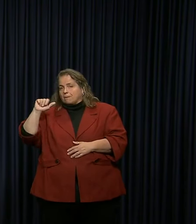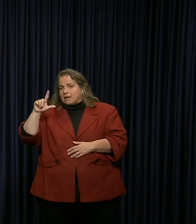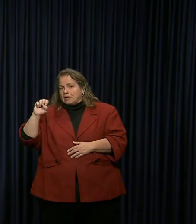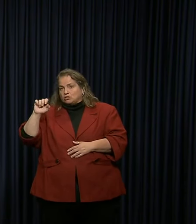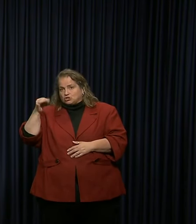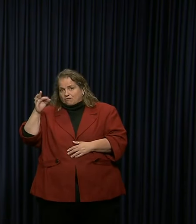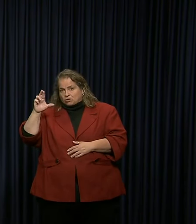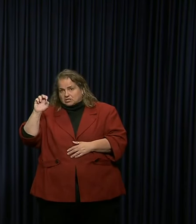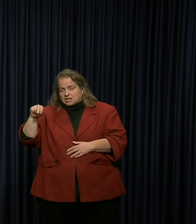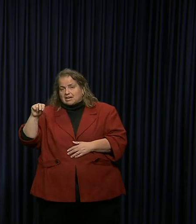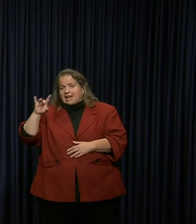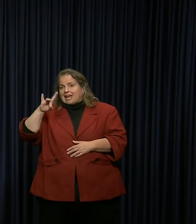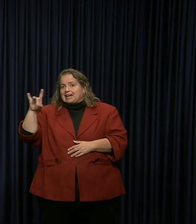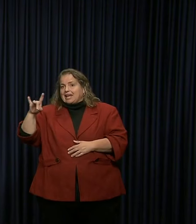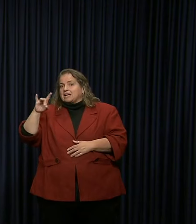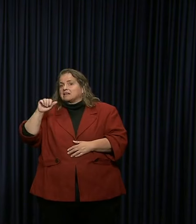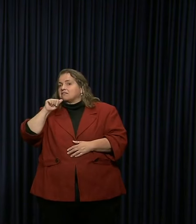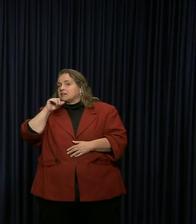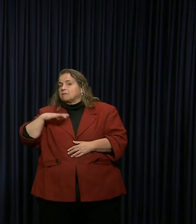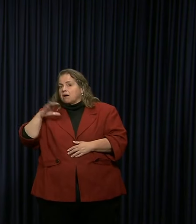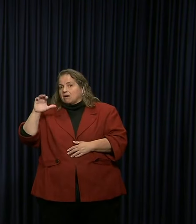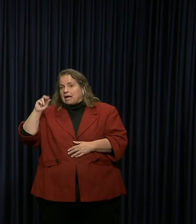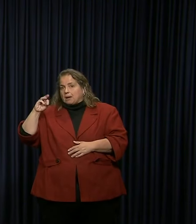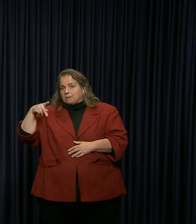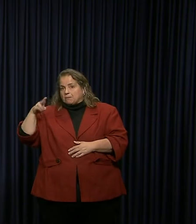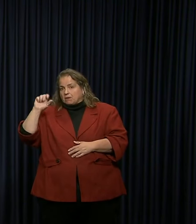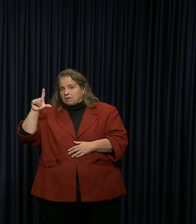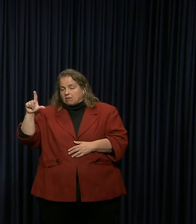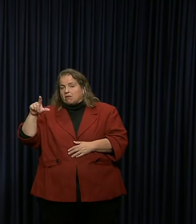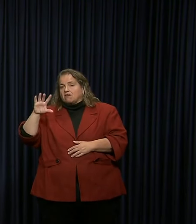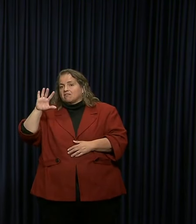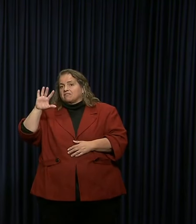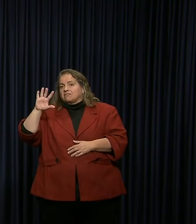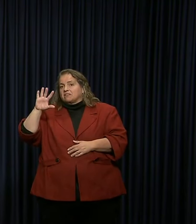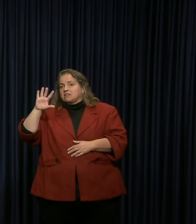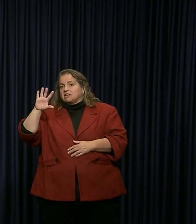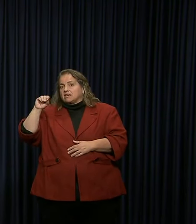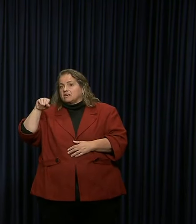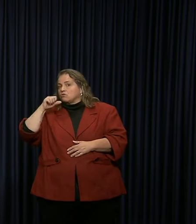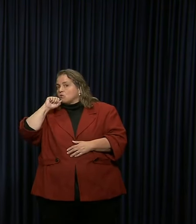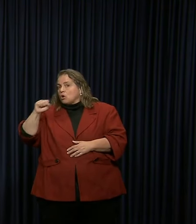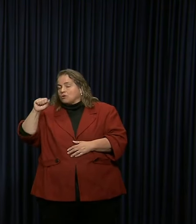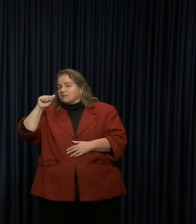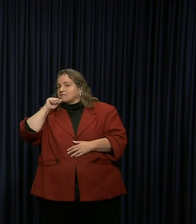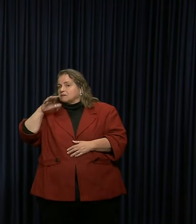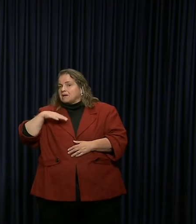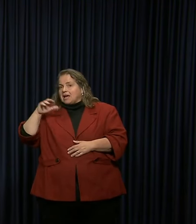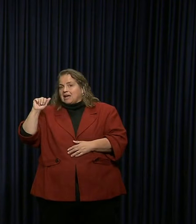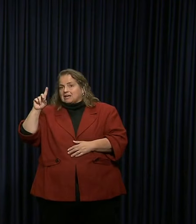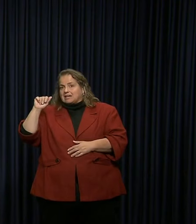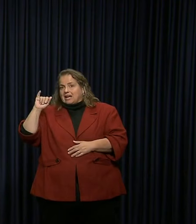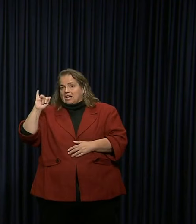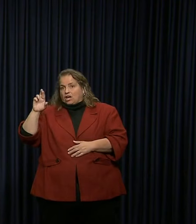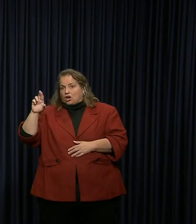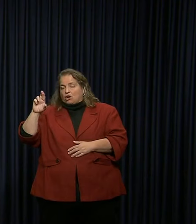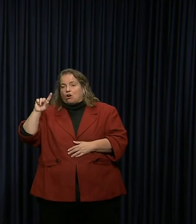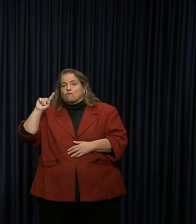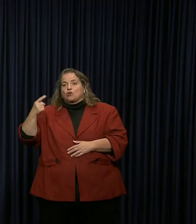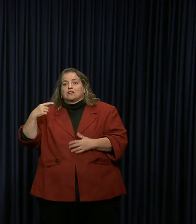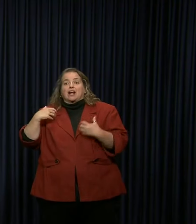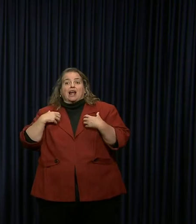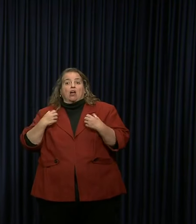in Jefferson, an 88-year-old female in Campbell, a 50-year-old female in Adair. And this is our first